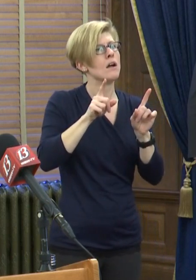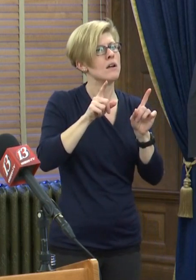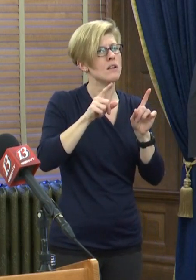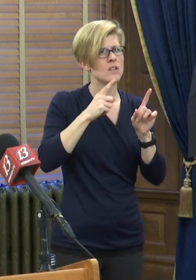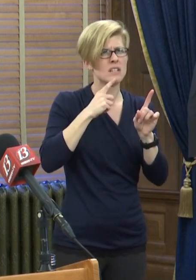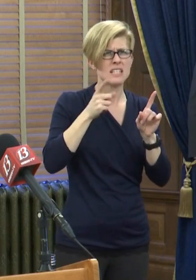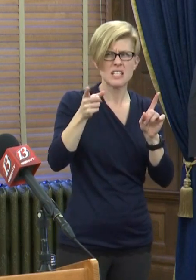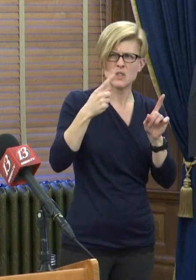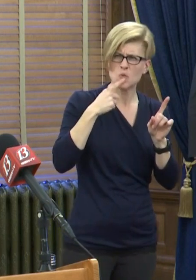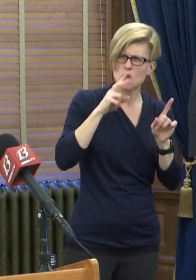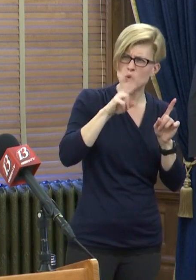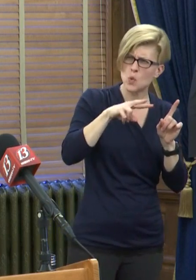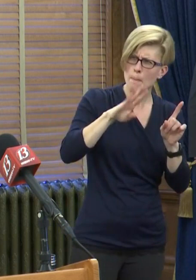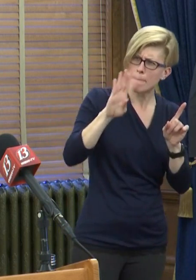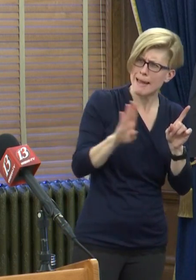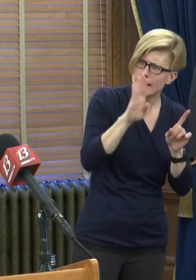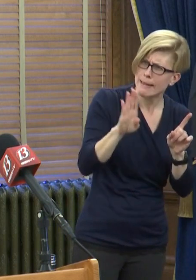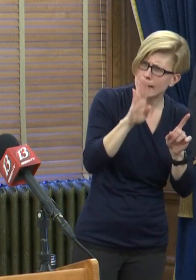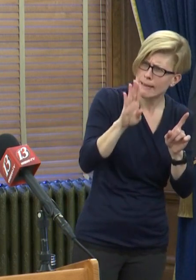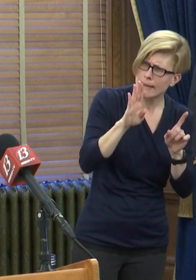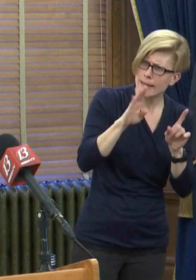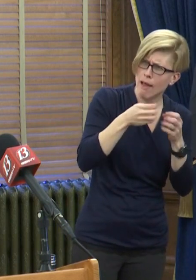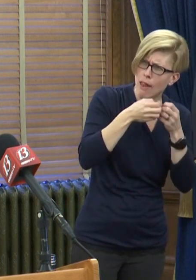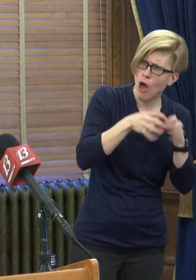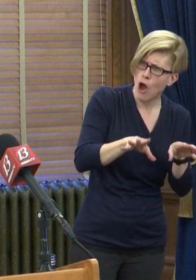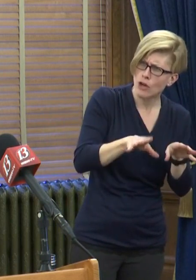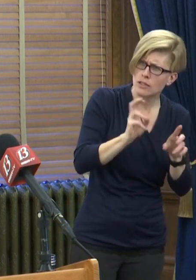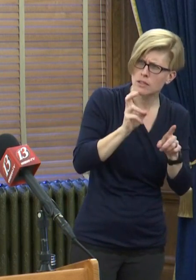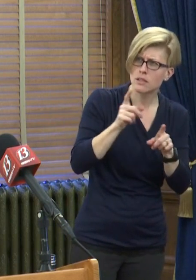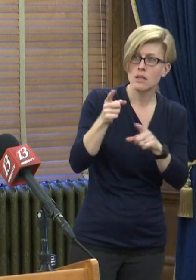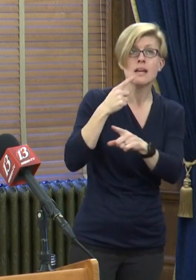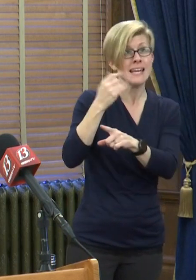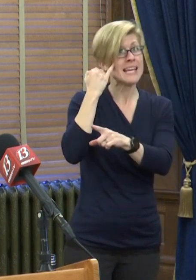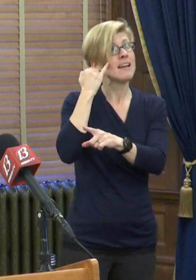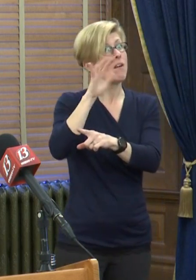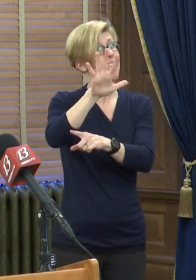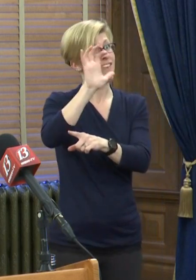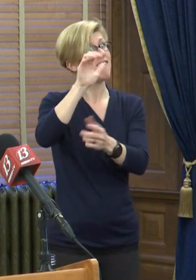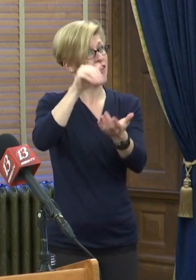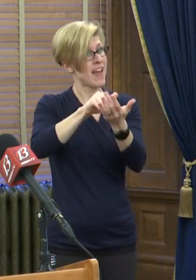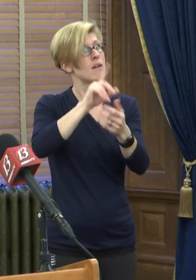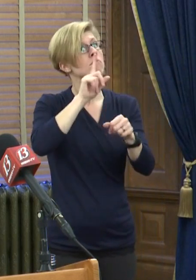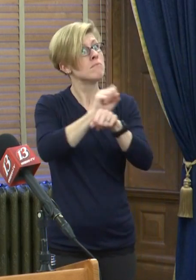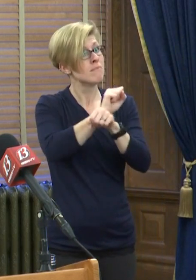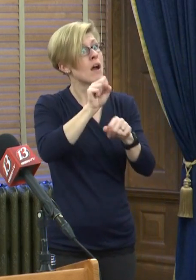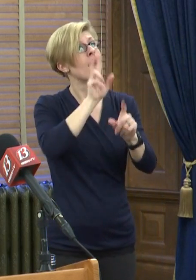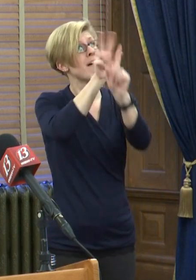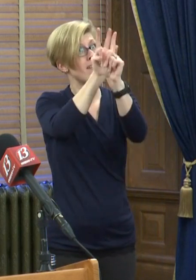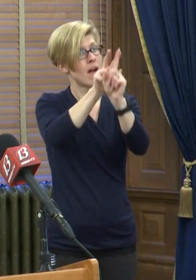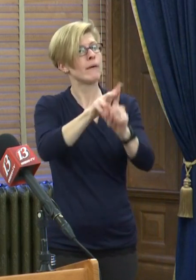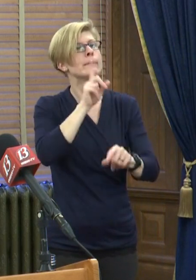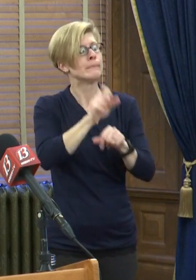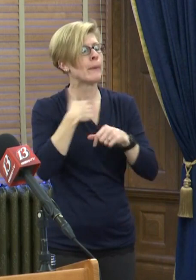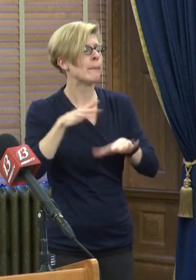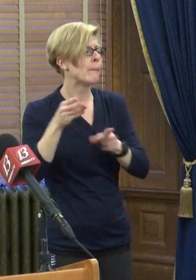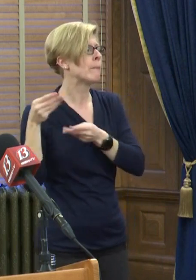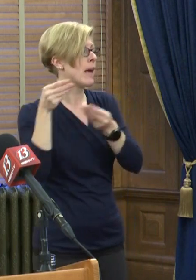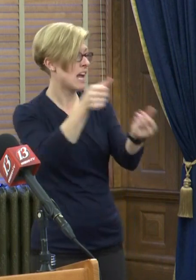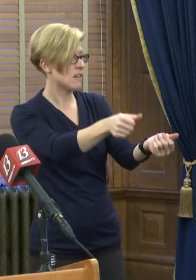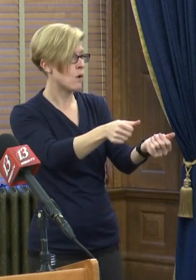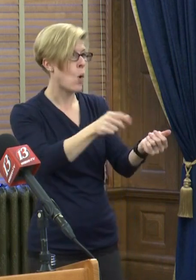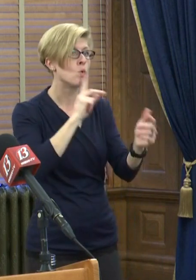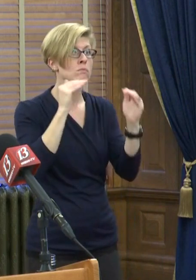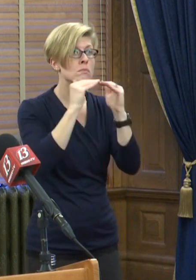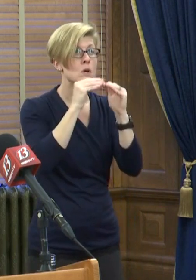said 22 billion? Or Yeah, no, if those 500,000 had been paid out, then we're